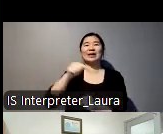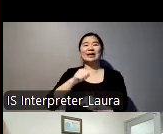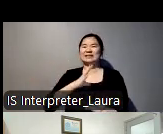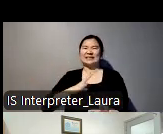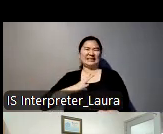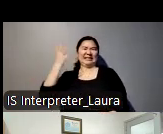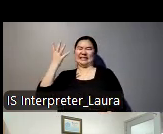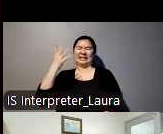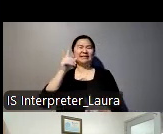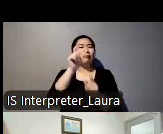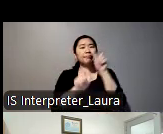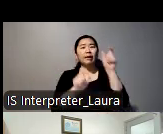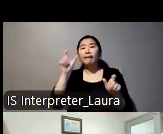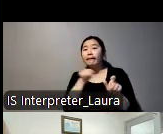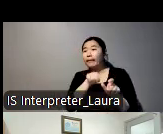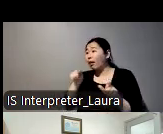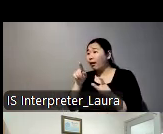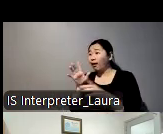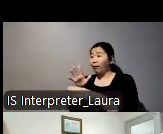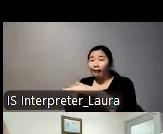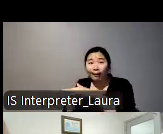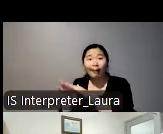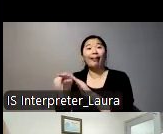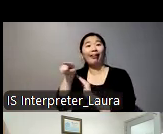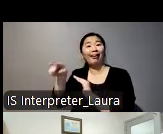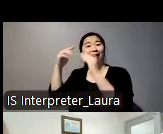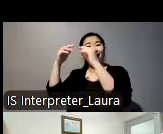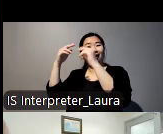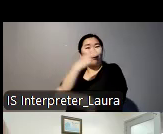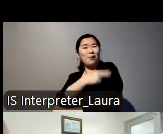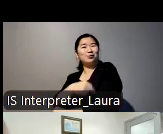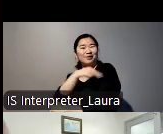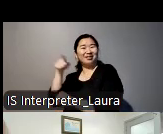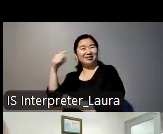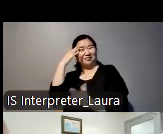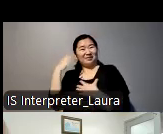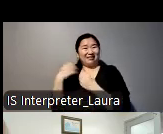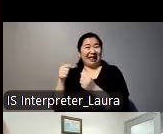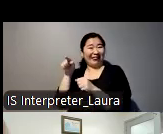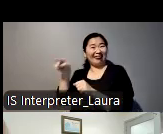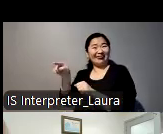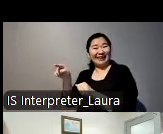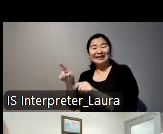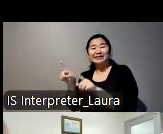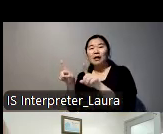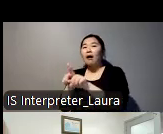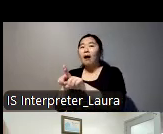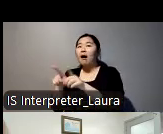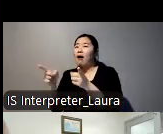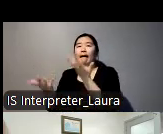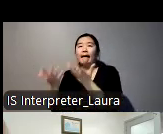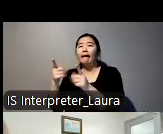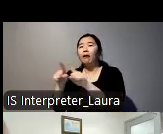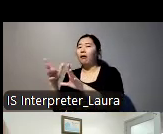hospital. The funeral was the first going out of the first dead person in his 60s